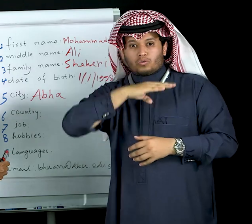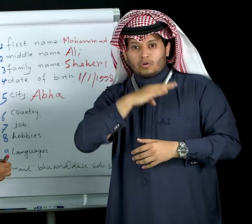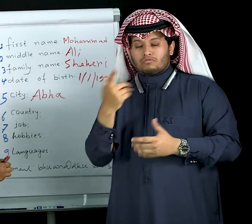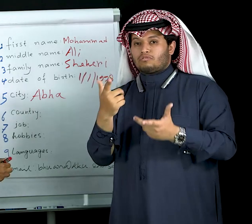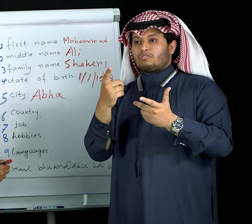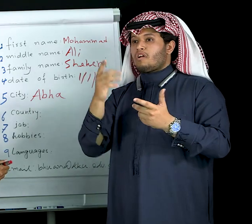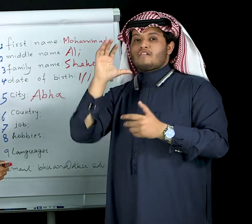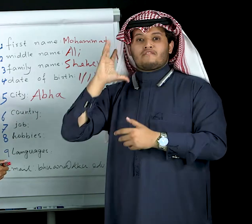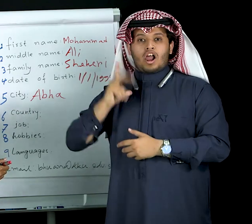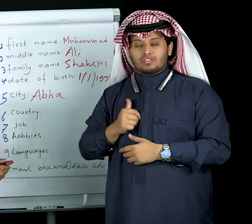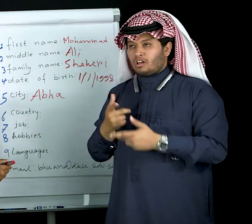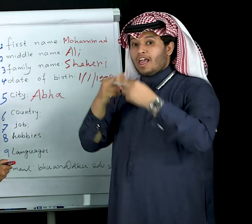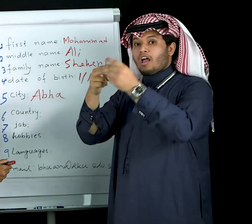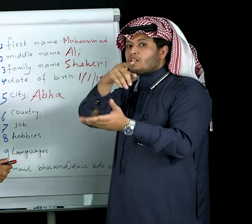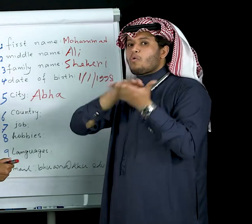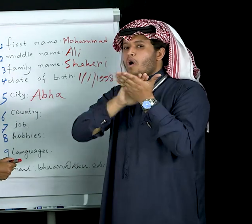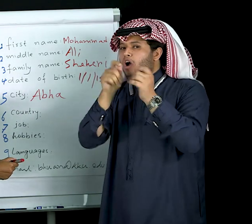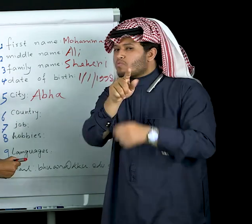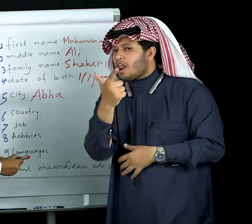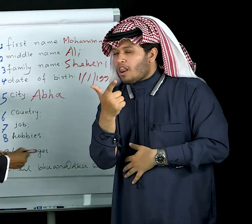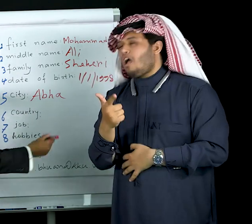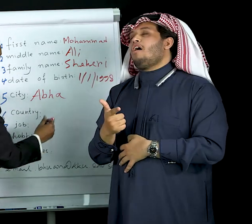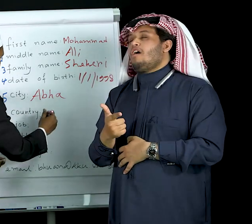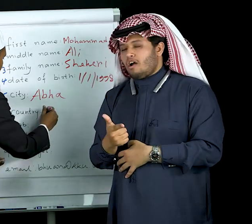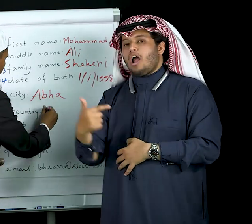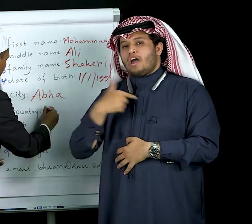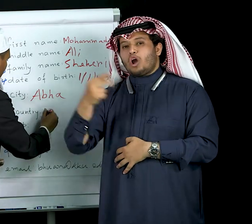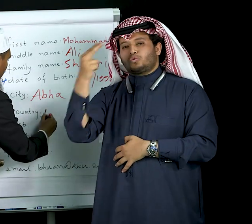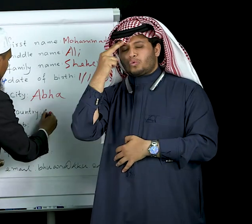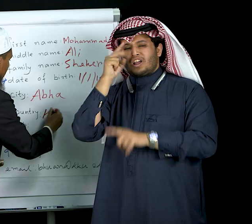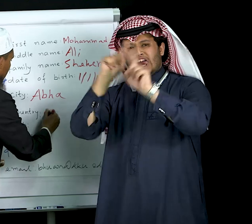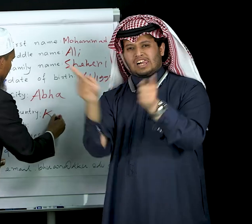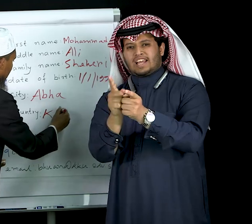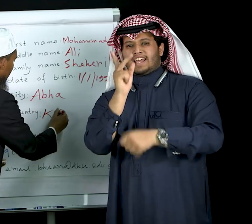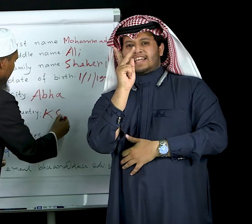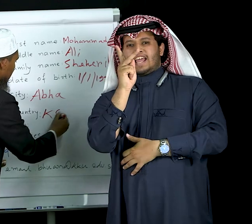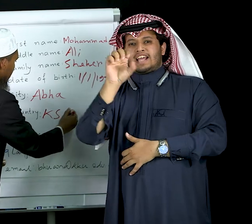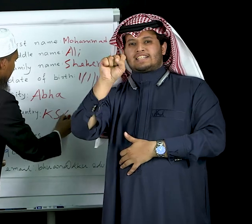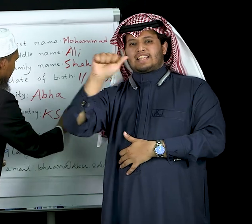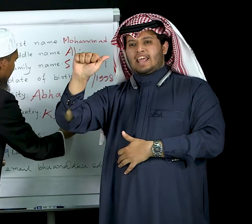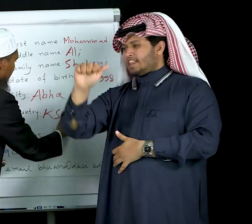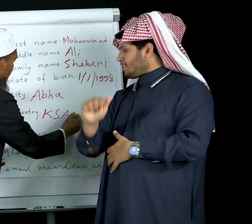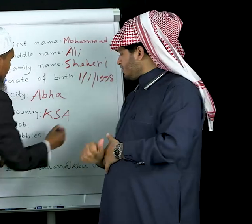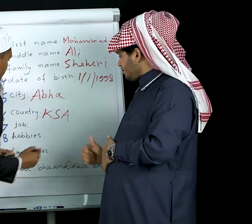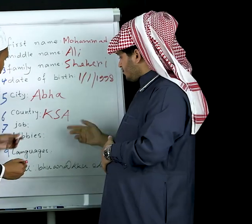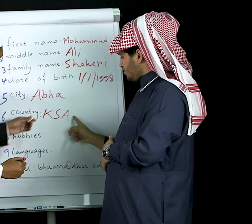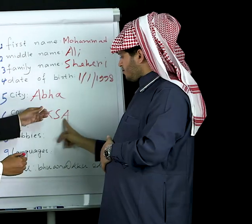Arabia, so you can write KSA, okay? K KSA. The